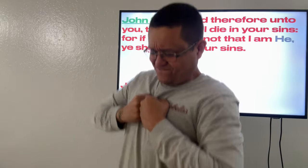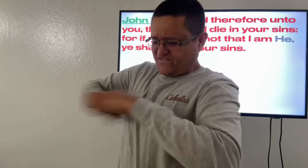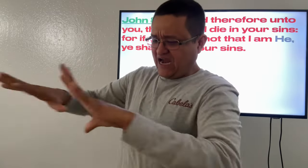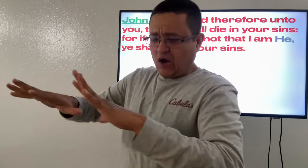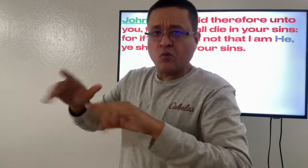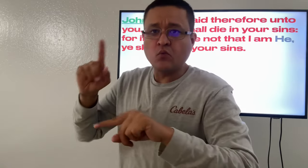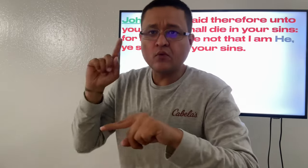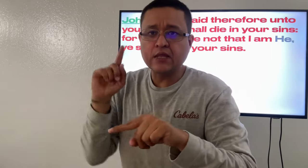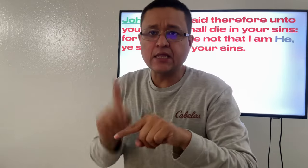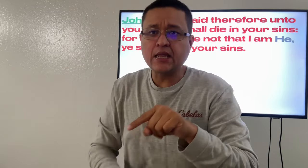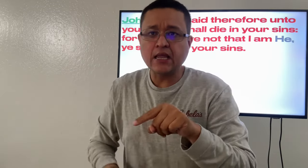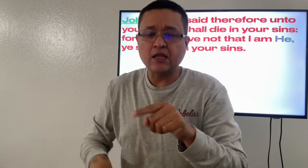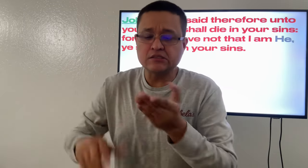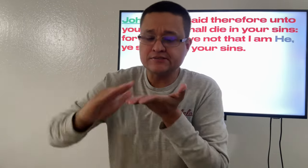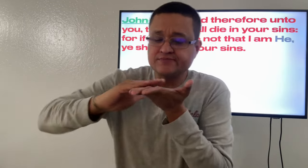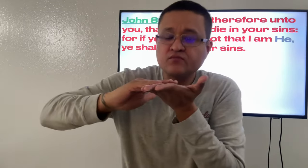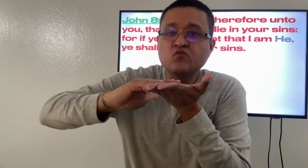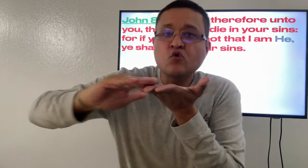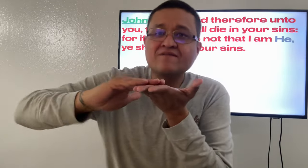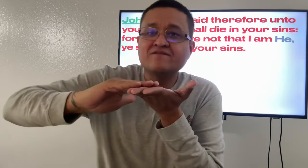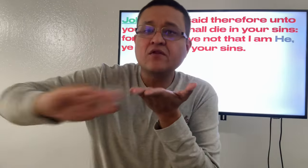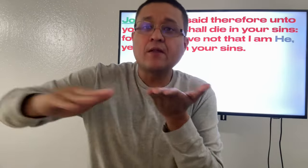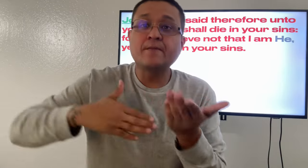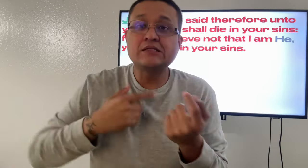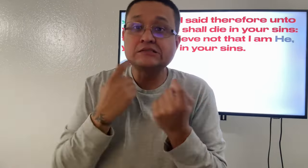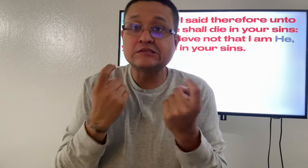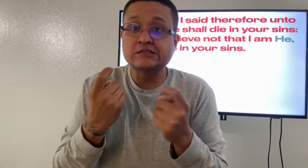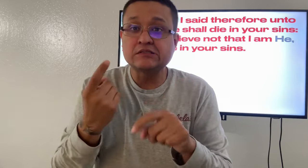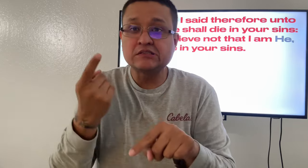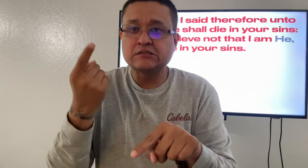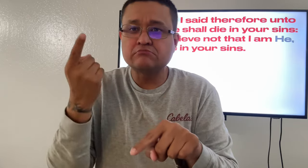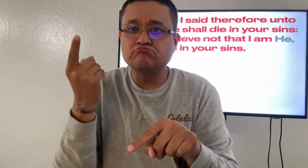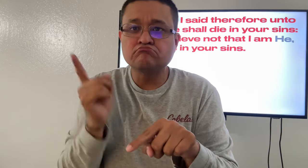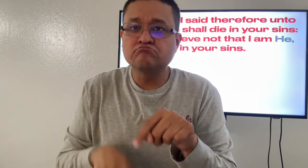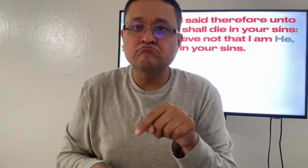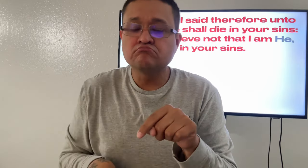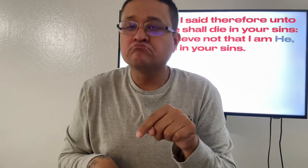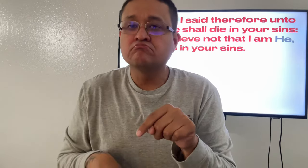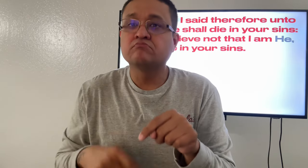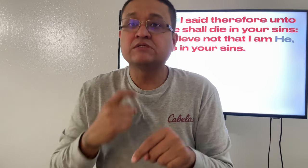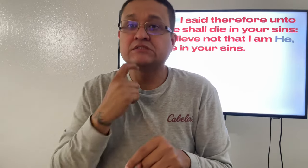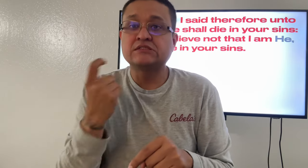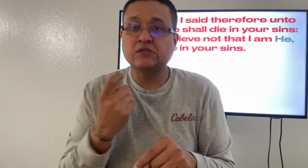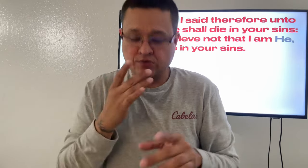So, you know, I can't do that myself.